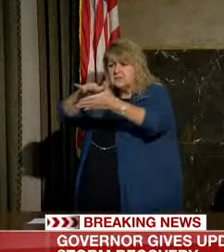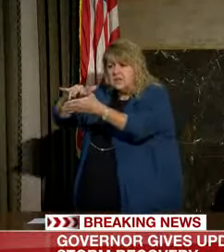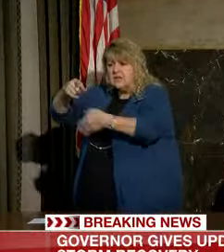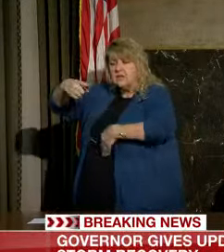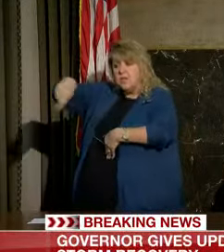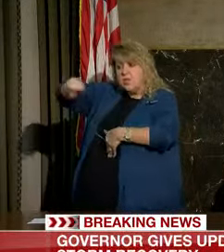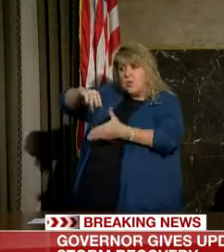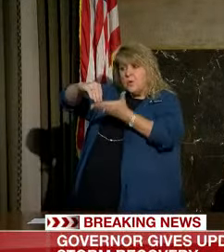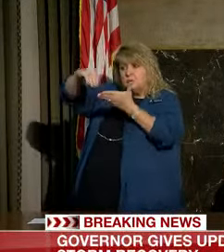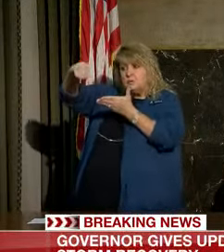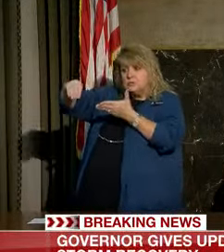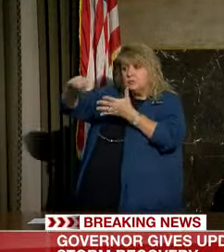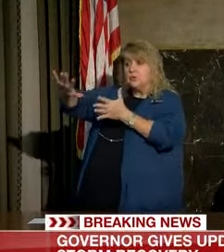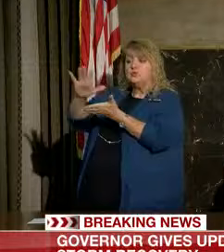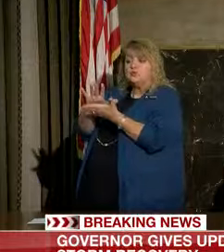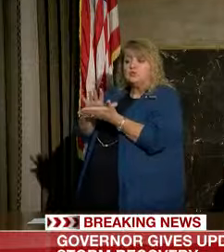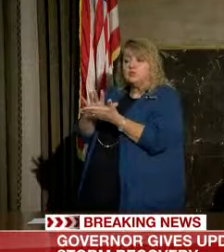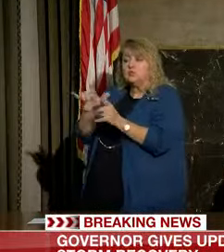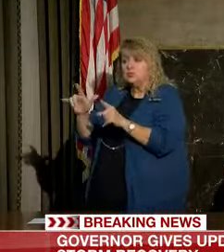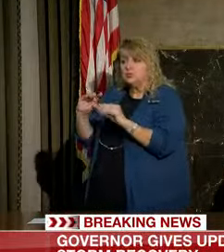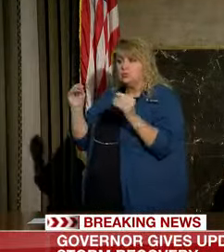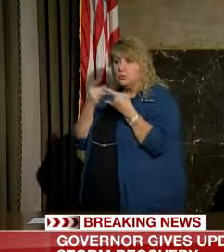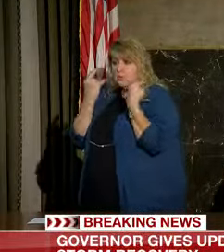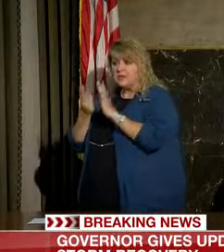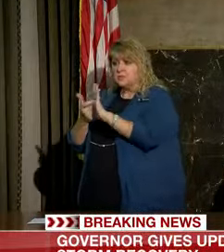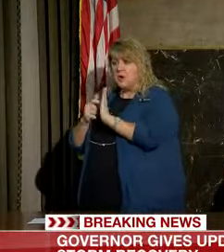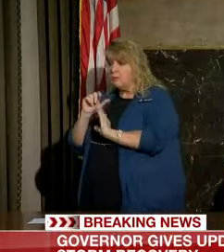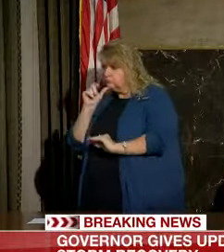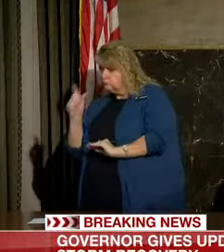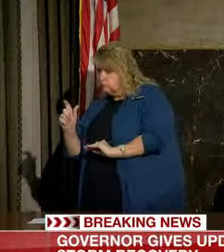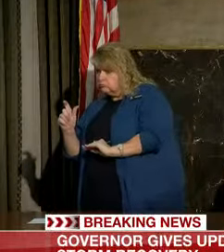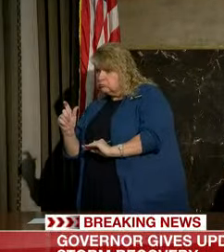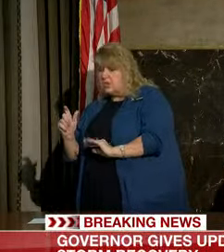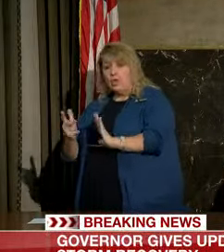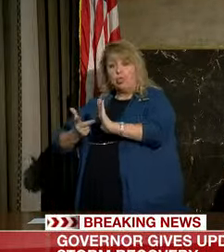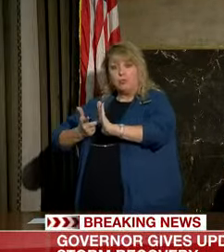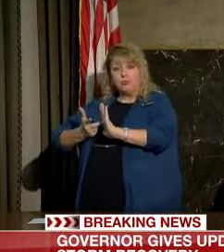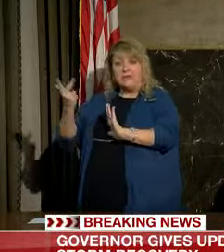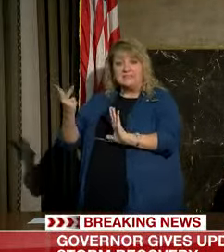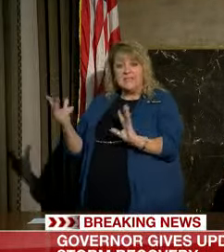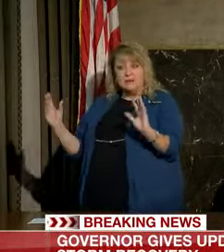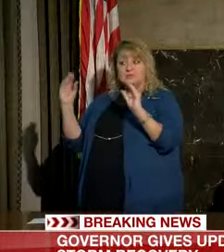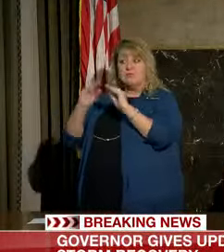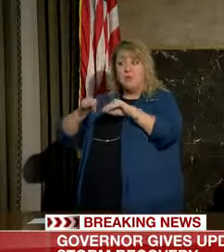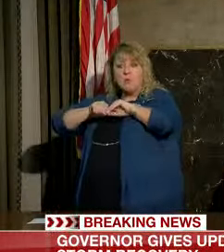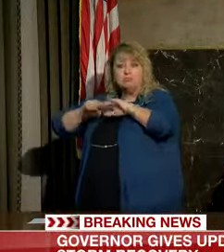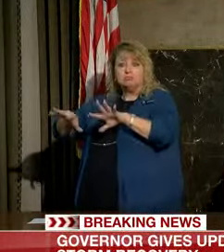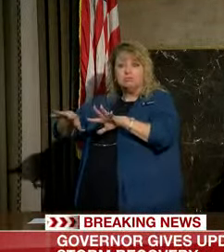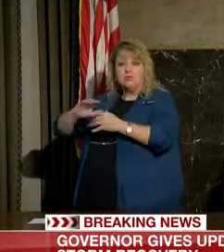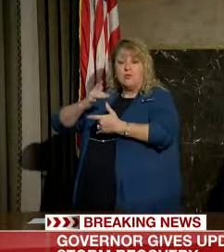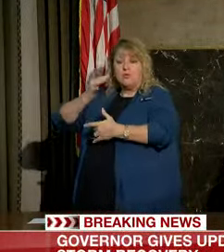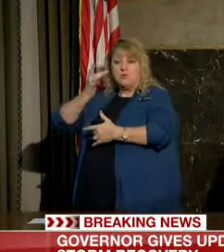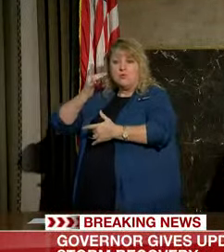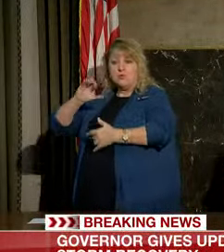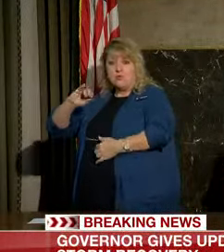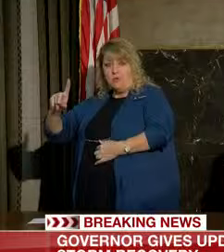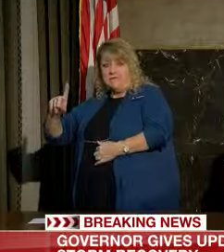3.5 times more likely to have a COVID-19 outbreak than schools where children and staff and members are